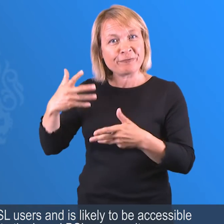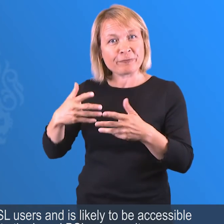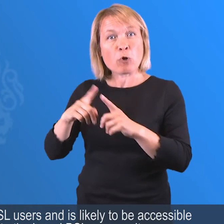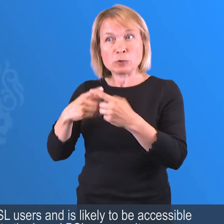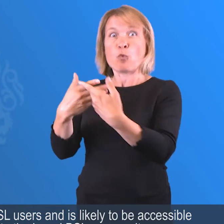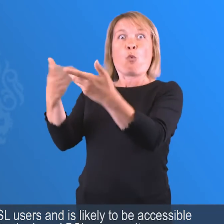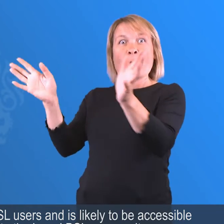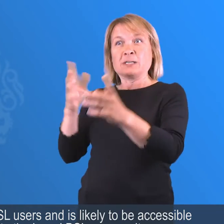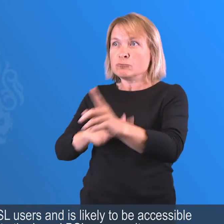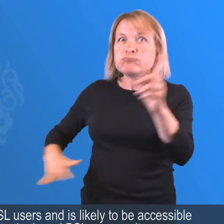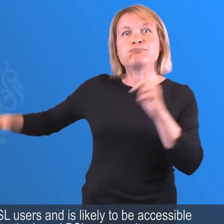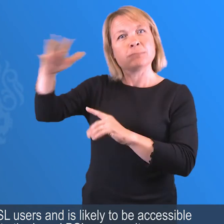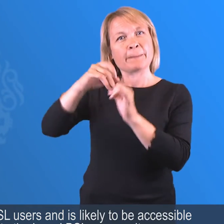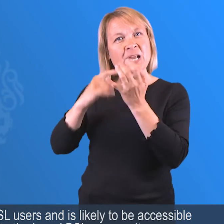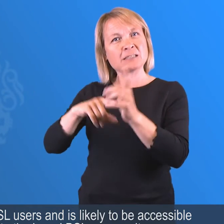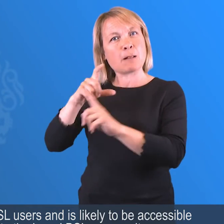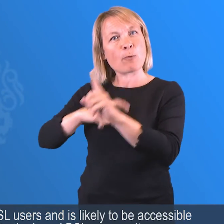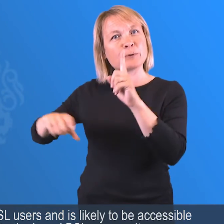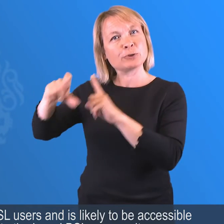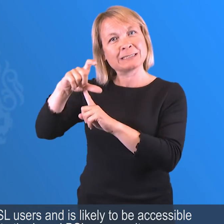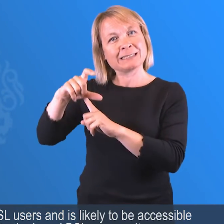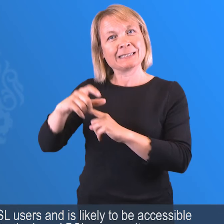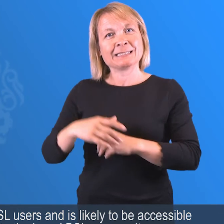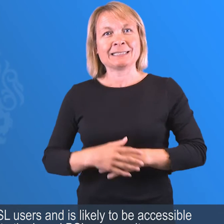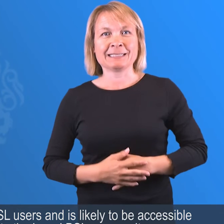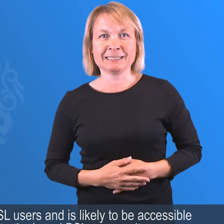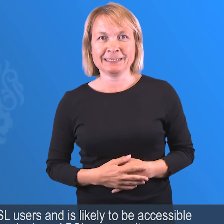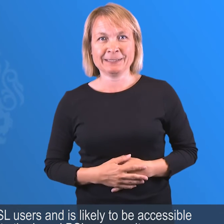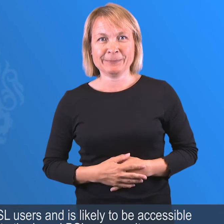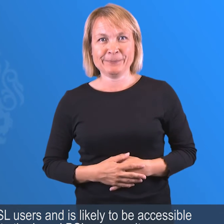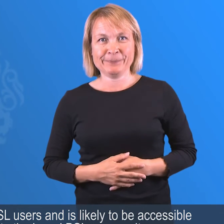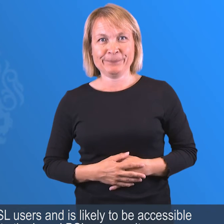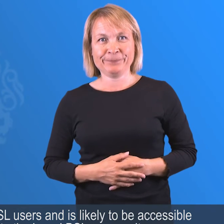users and is likely to be accessible to the broad BSL community.